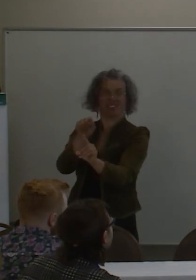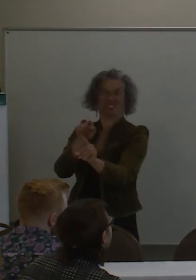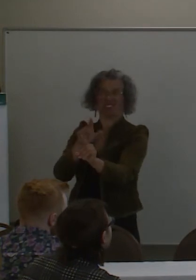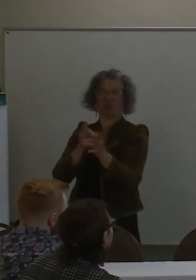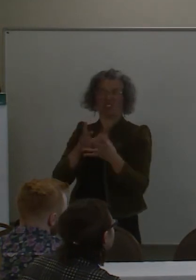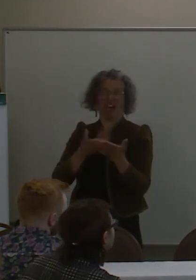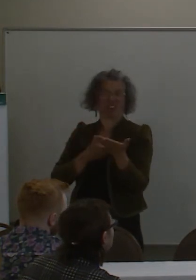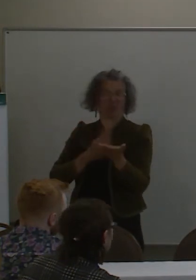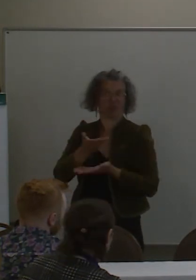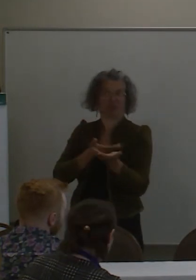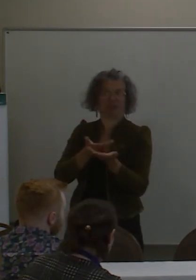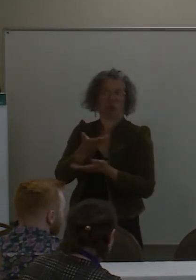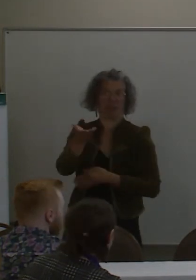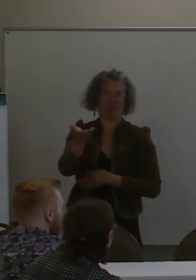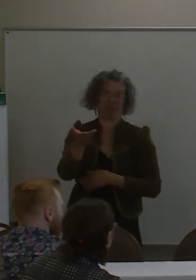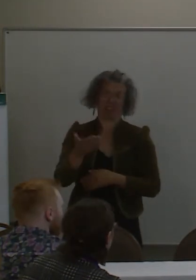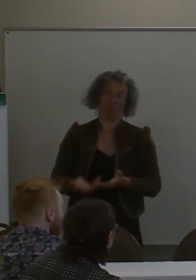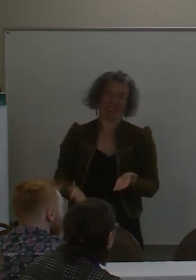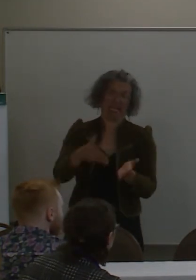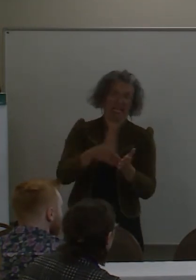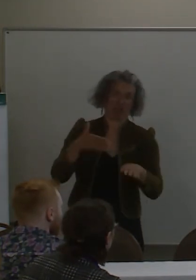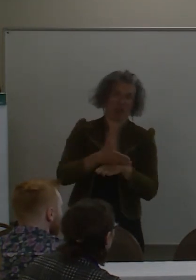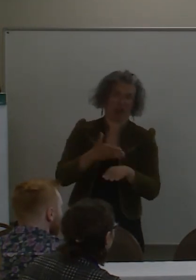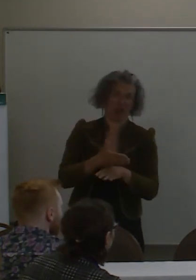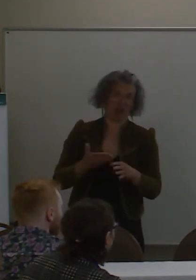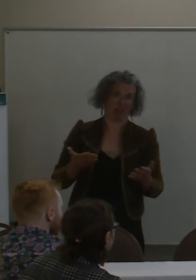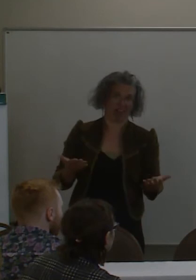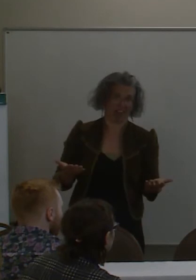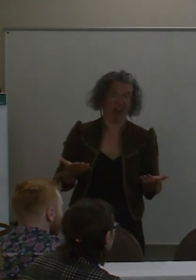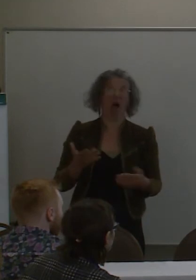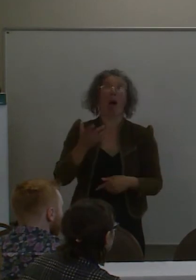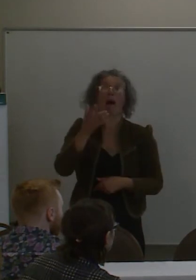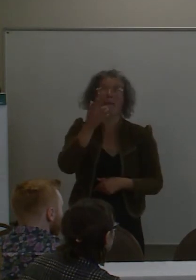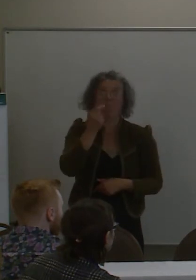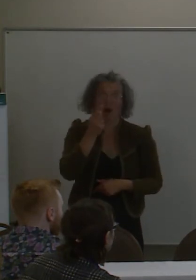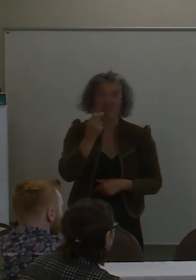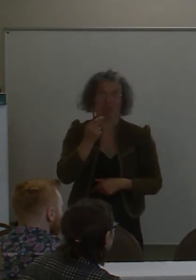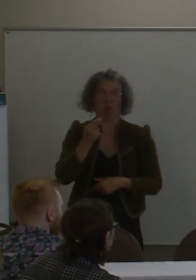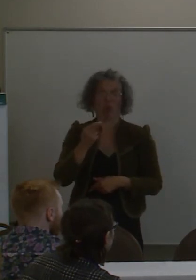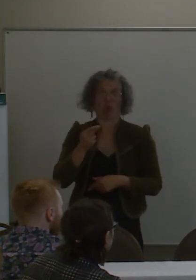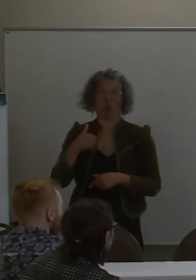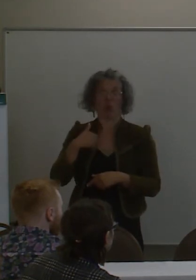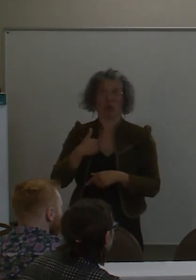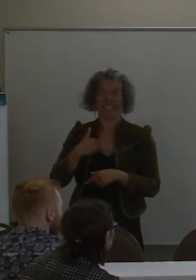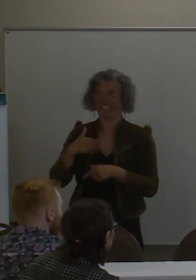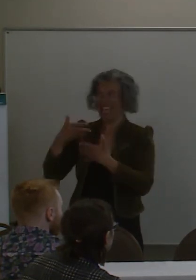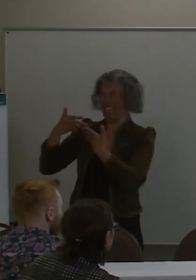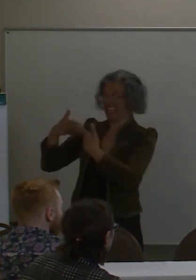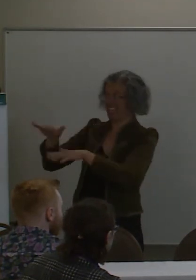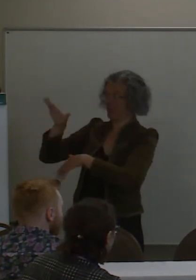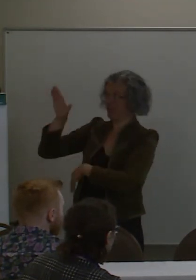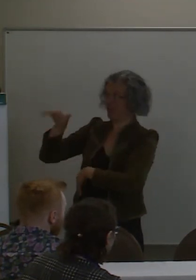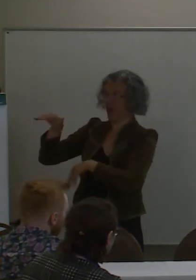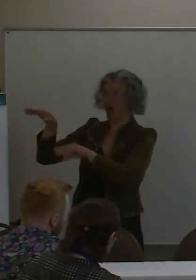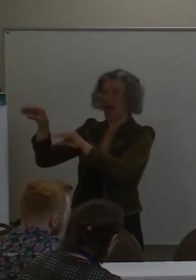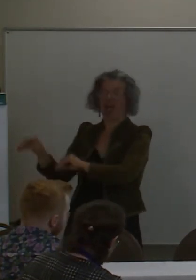ago, so now it's like an extra thing where we're actually possibly moving right out of the joint and then upgrading to